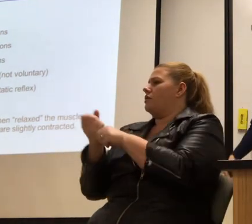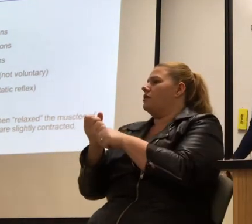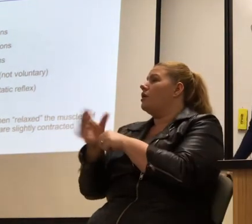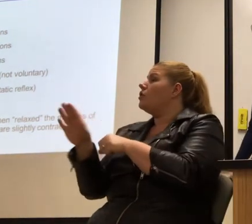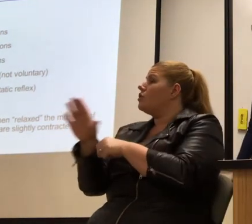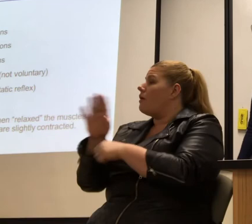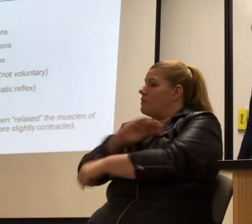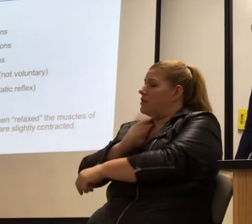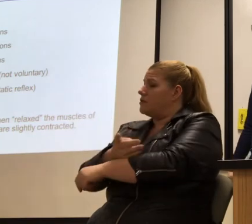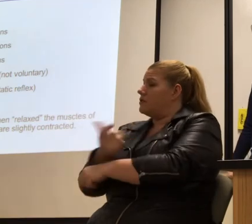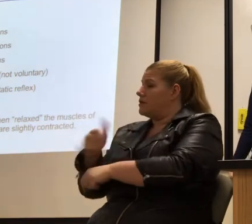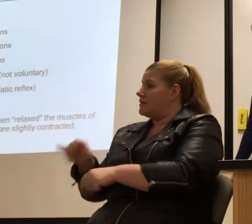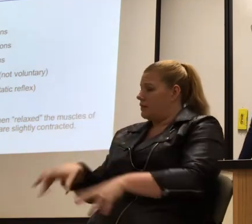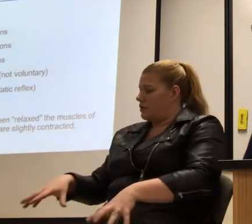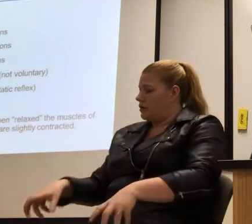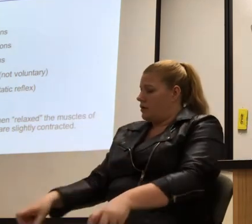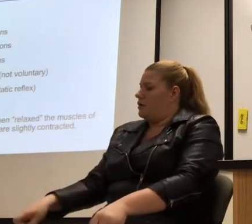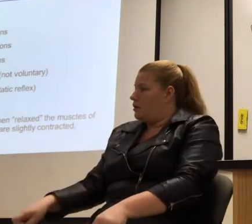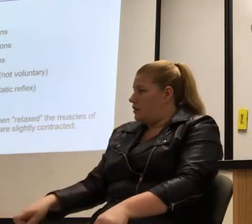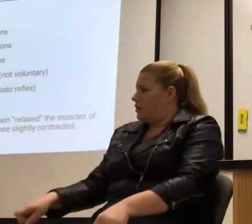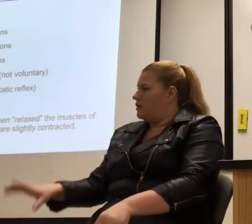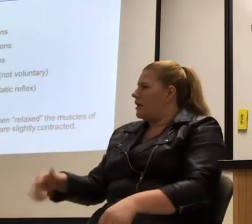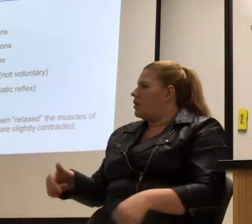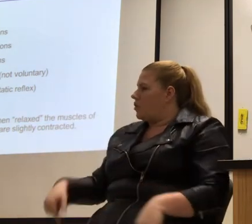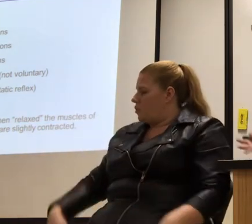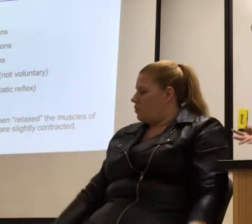your quadriceps still have tone. Okay.